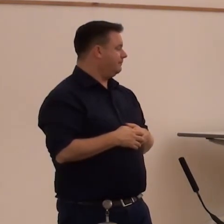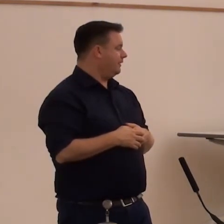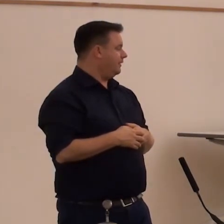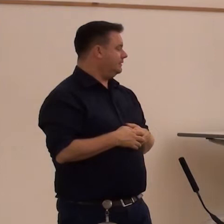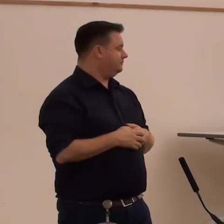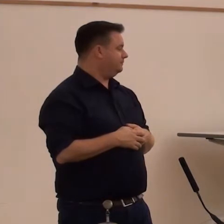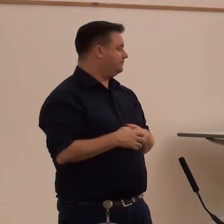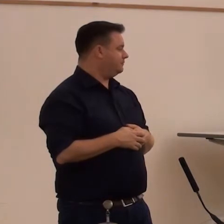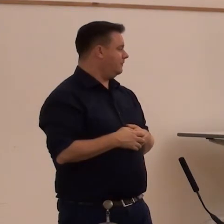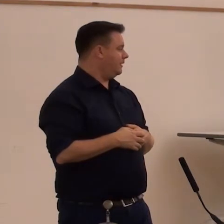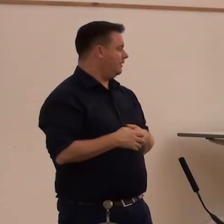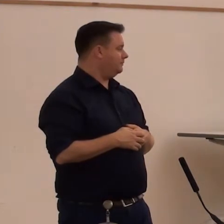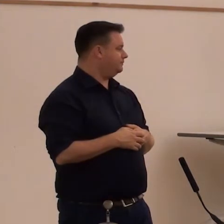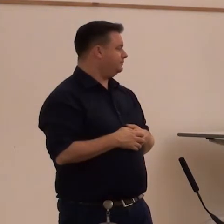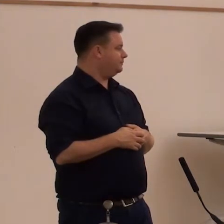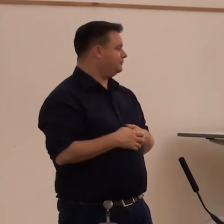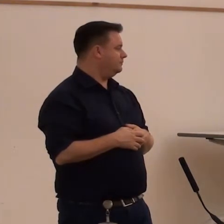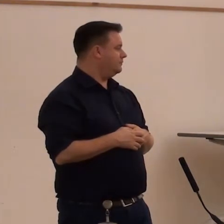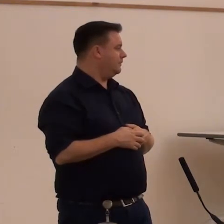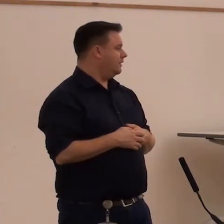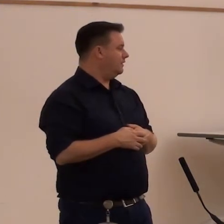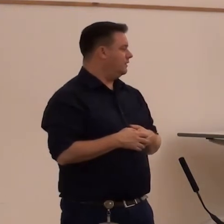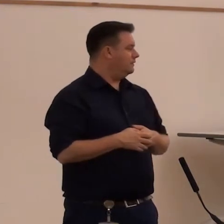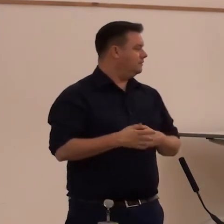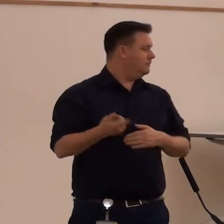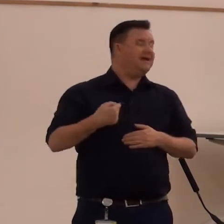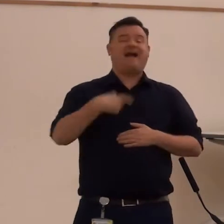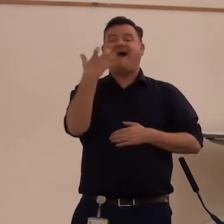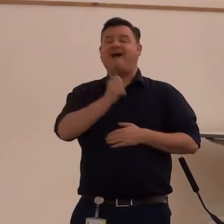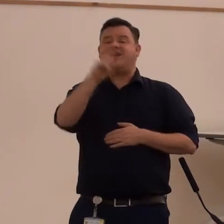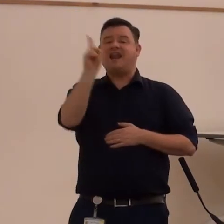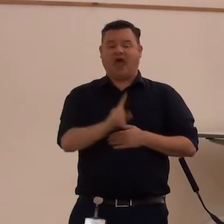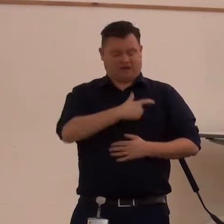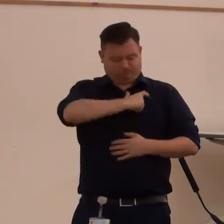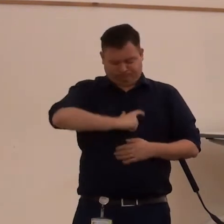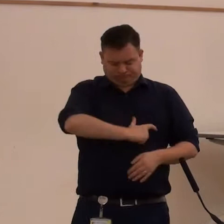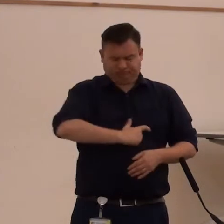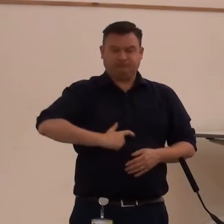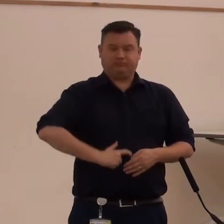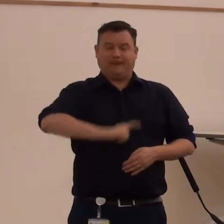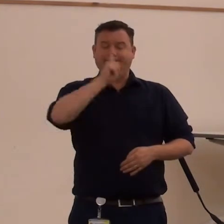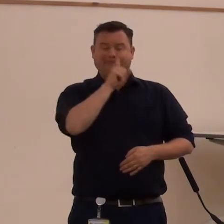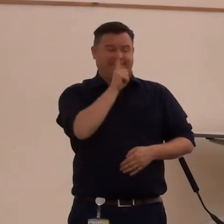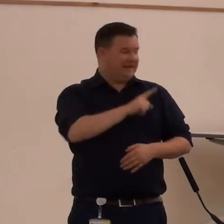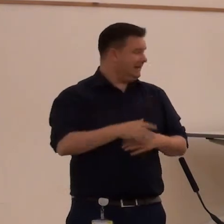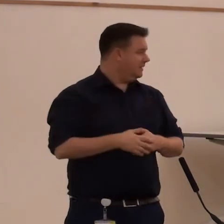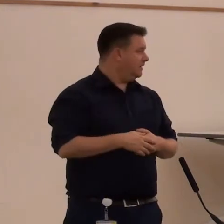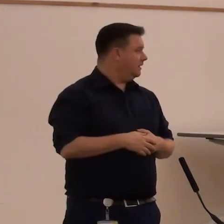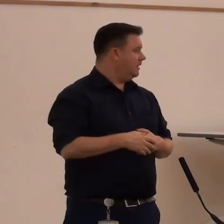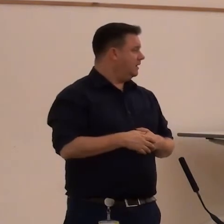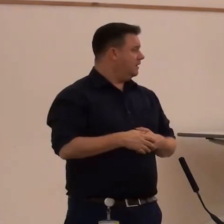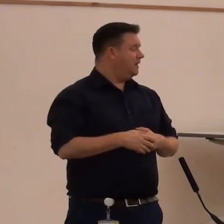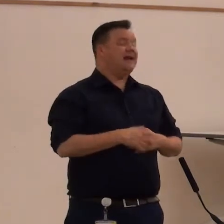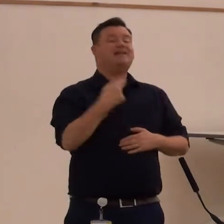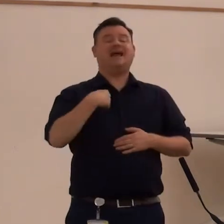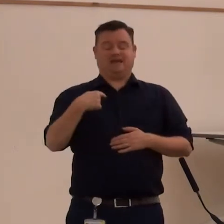although it's a bit washed out. And it's got the lightning bolt down the front in pink. And then it says,